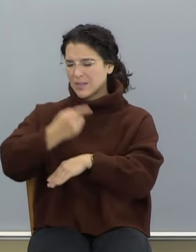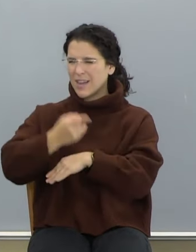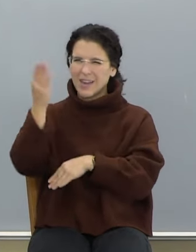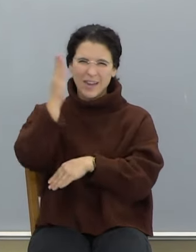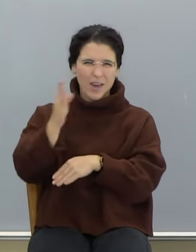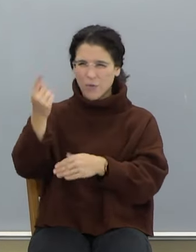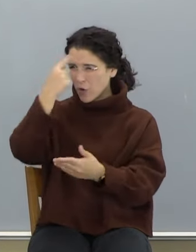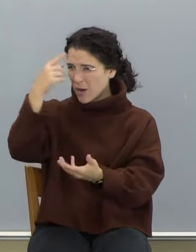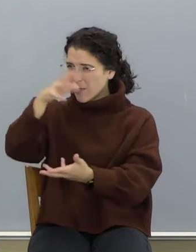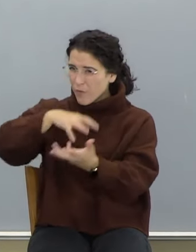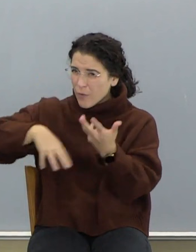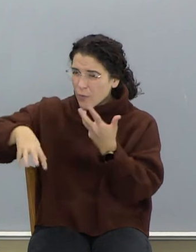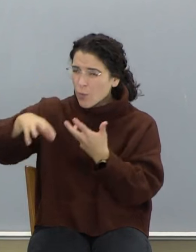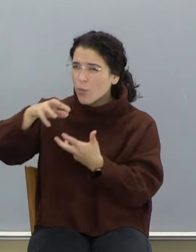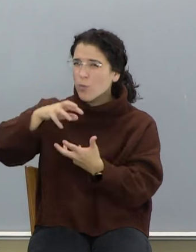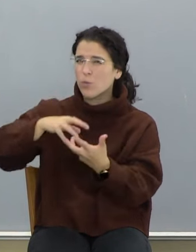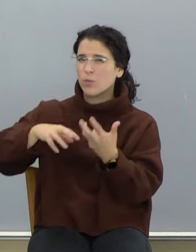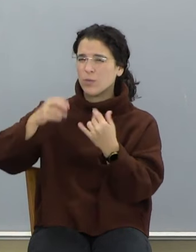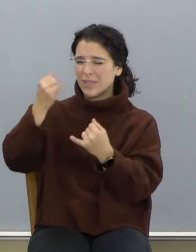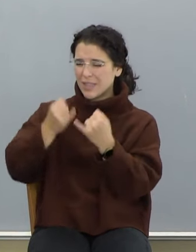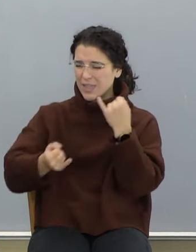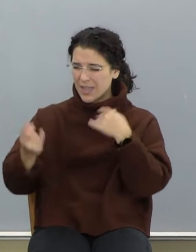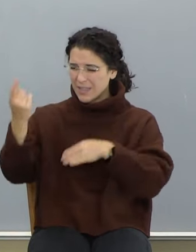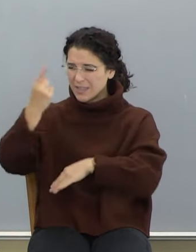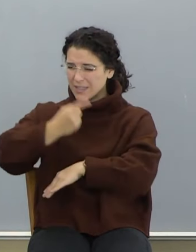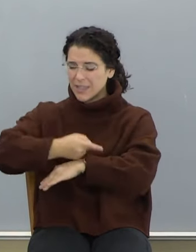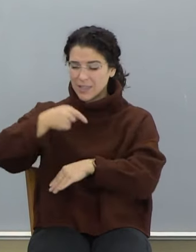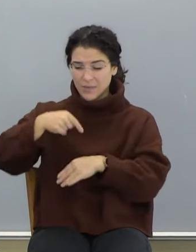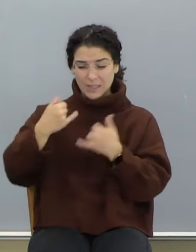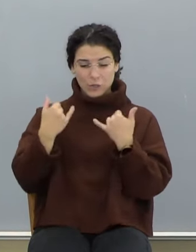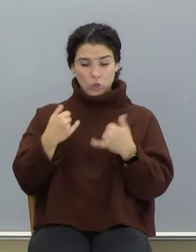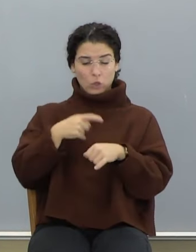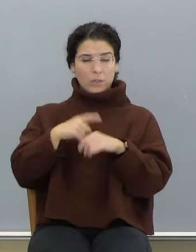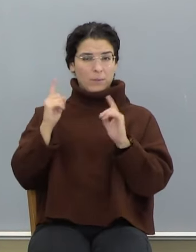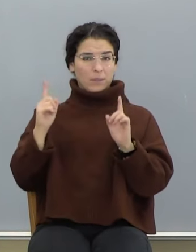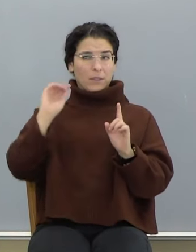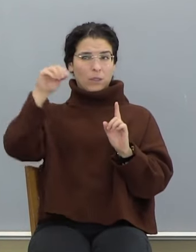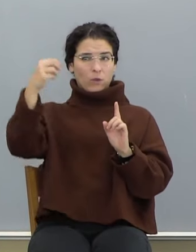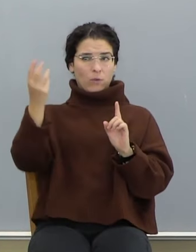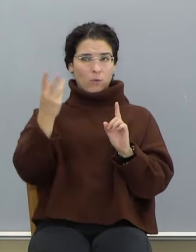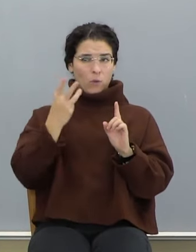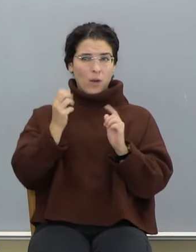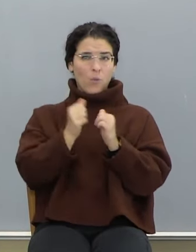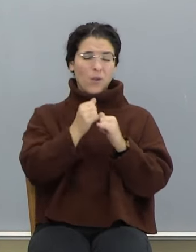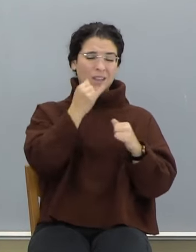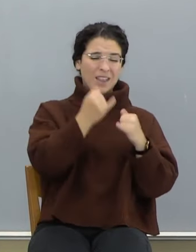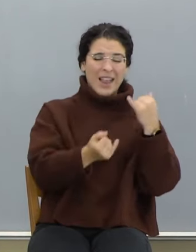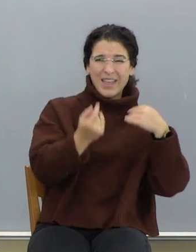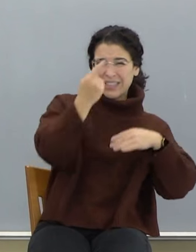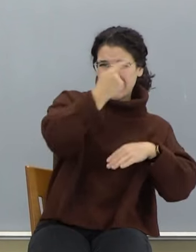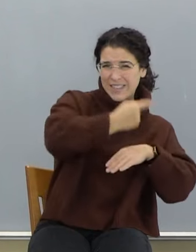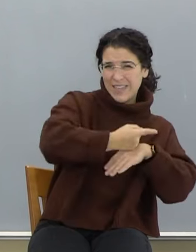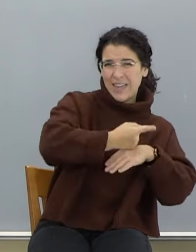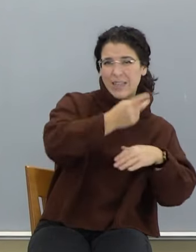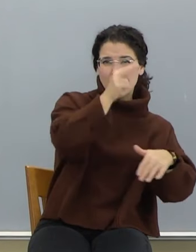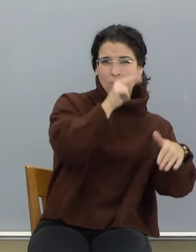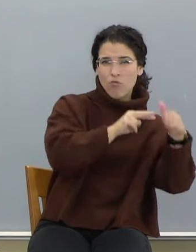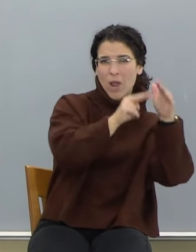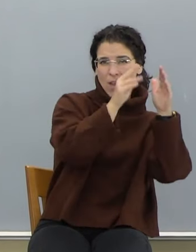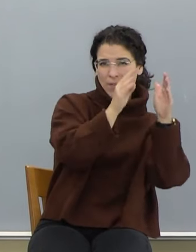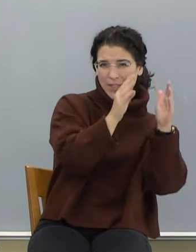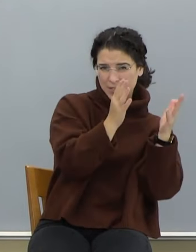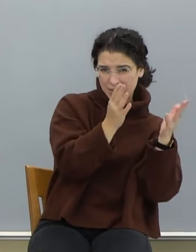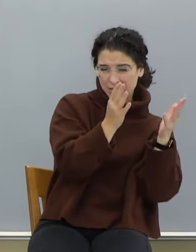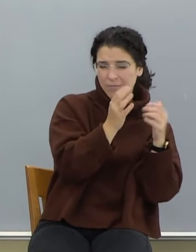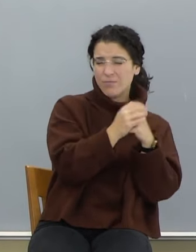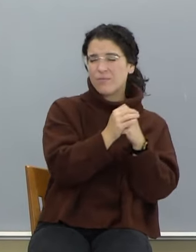or confuse the last days of this current dispensation with the last days of prophecy.